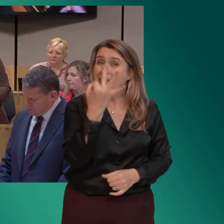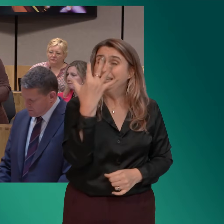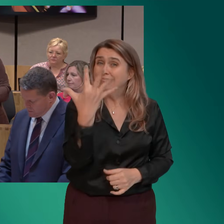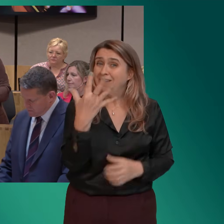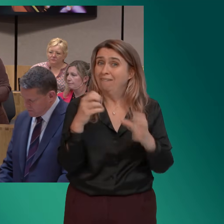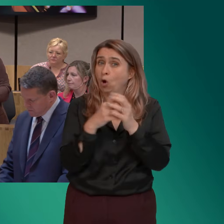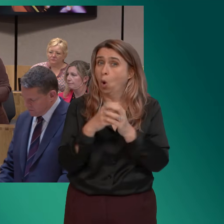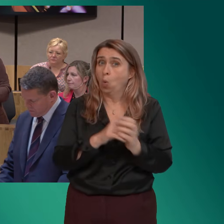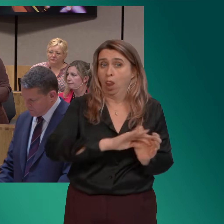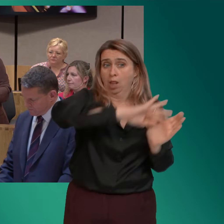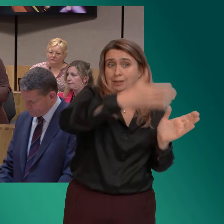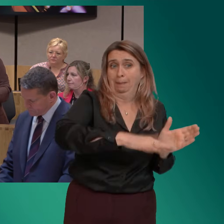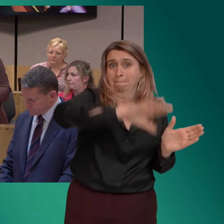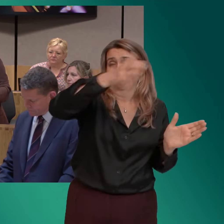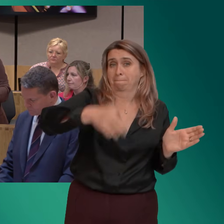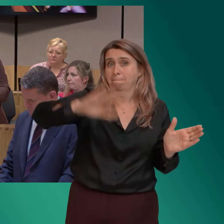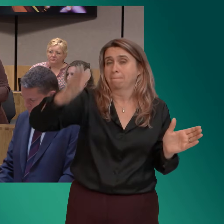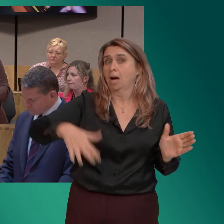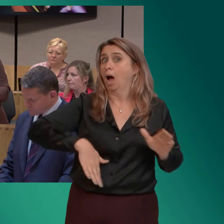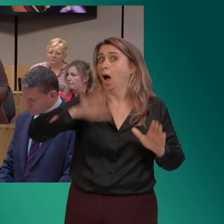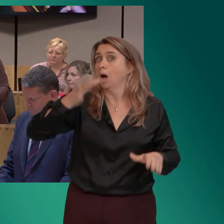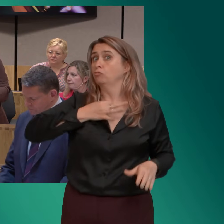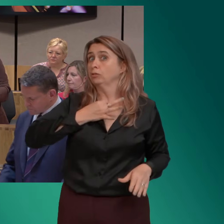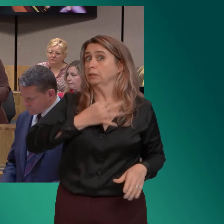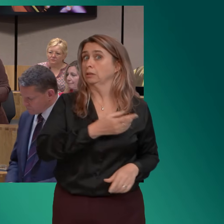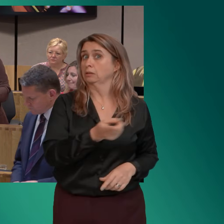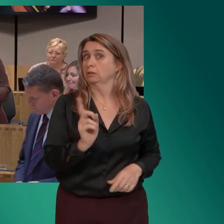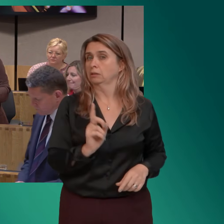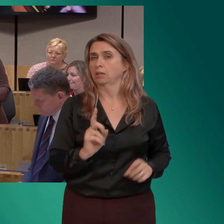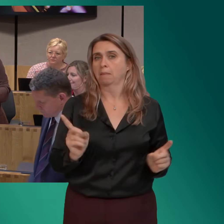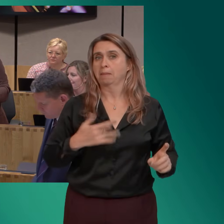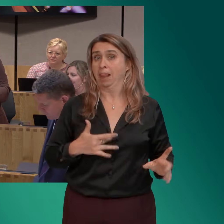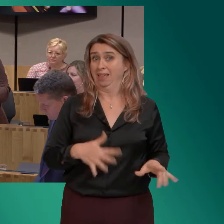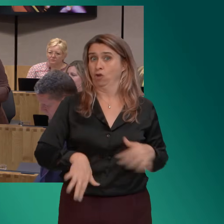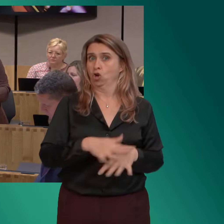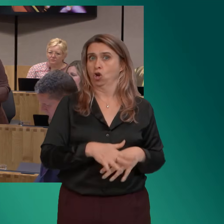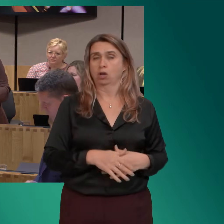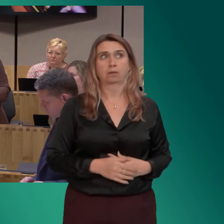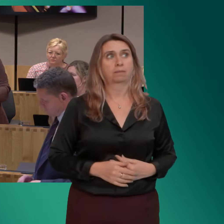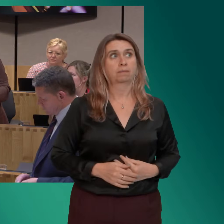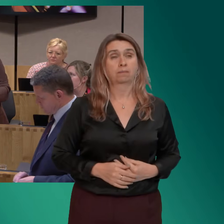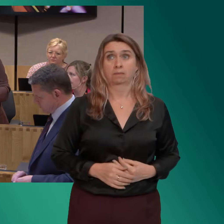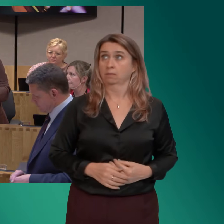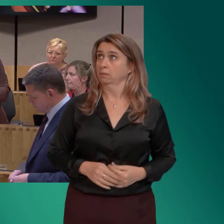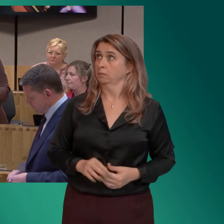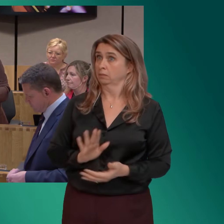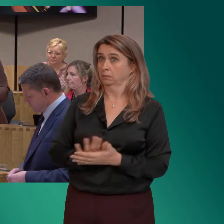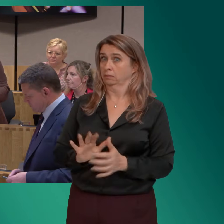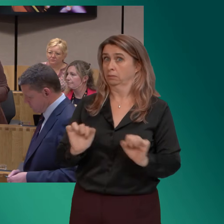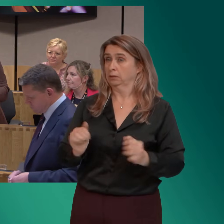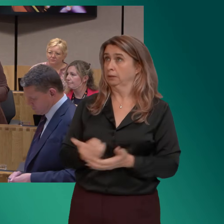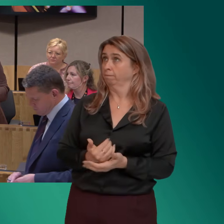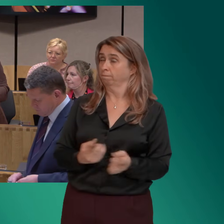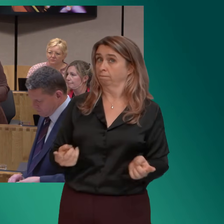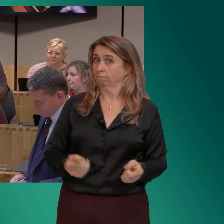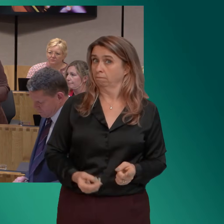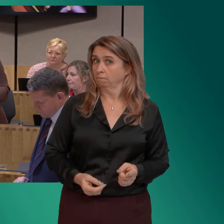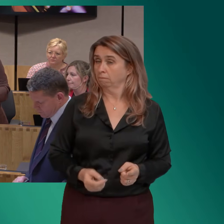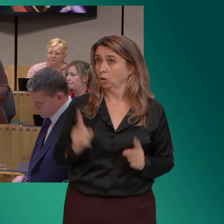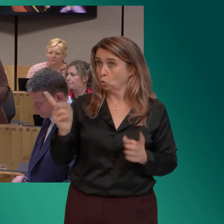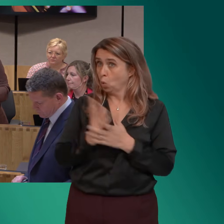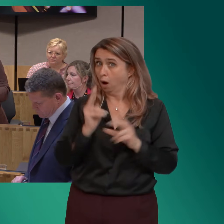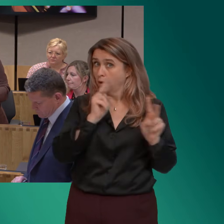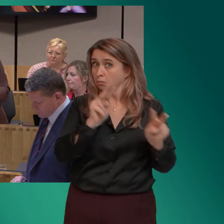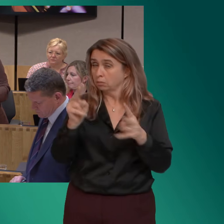risk category across Wales, communities are asking not just where the work is happening, but how progress is being tracked